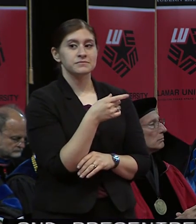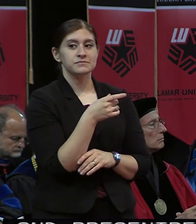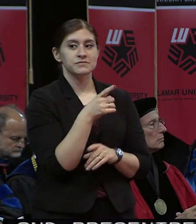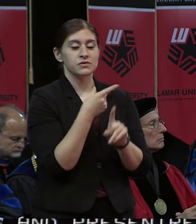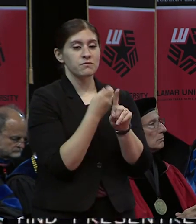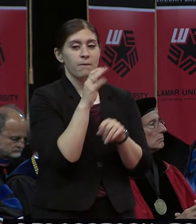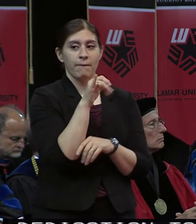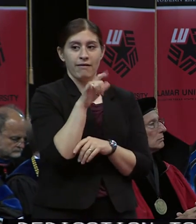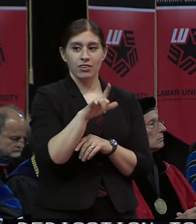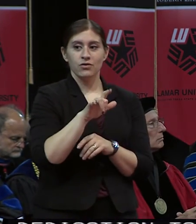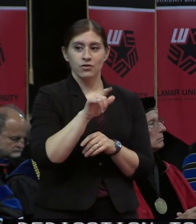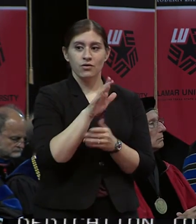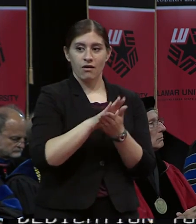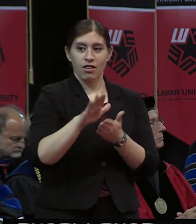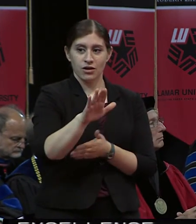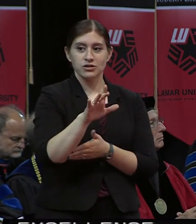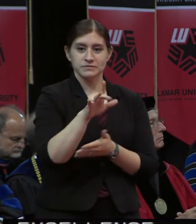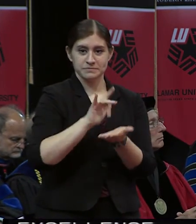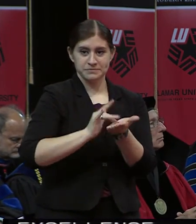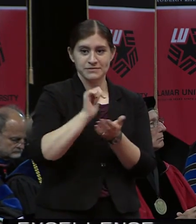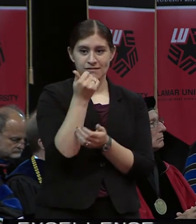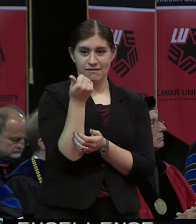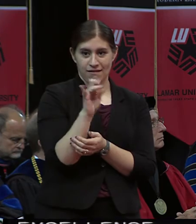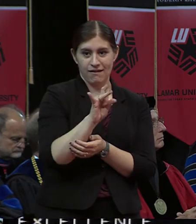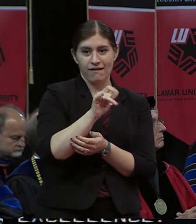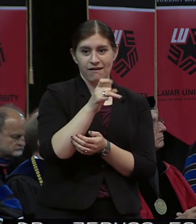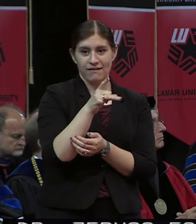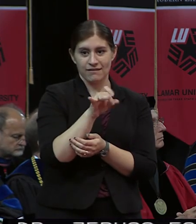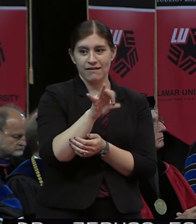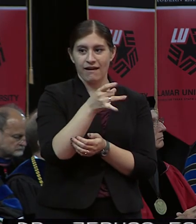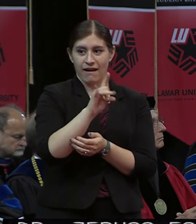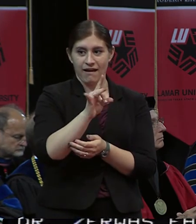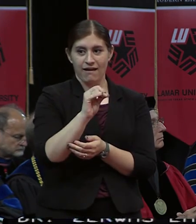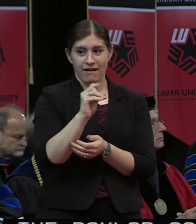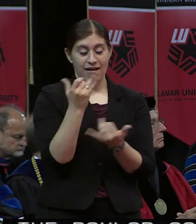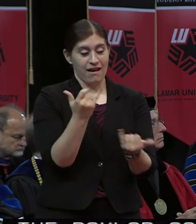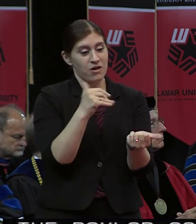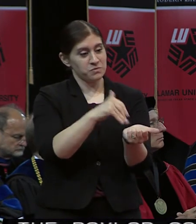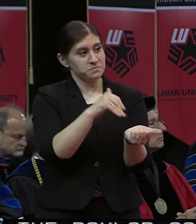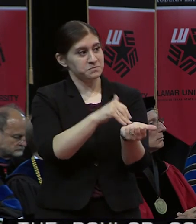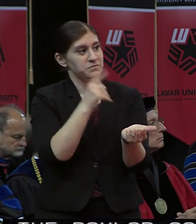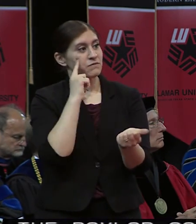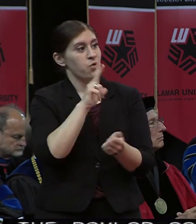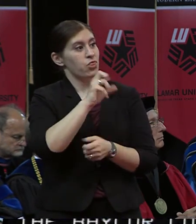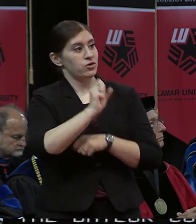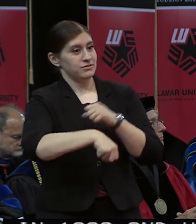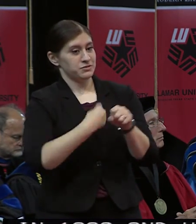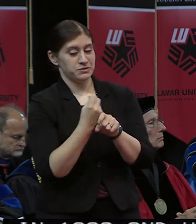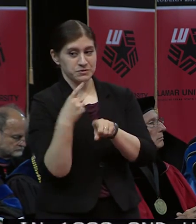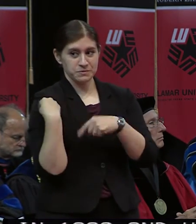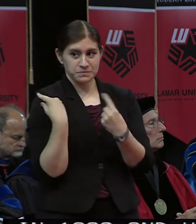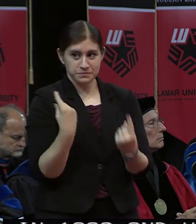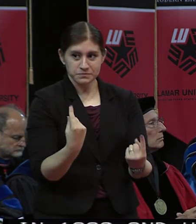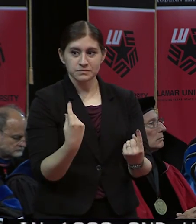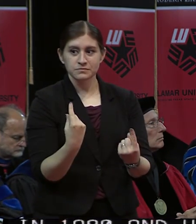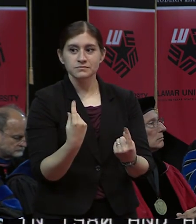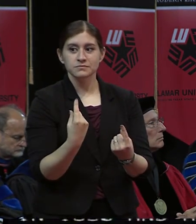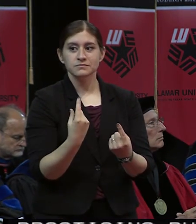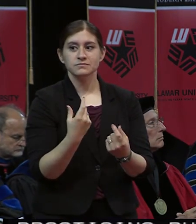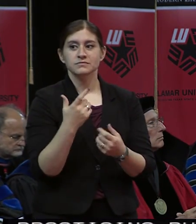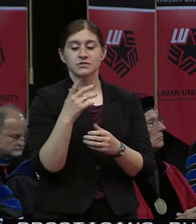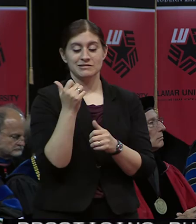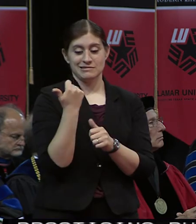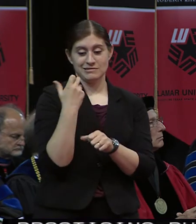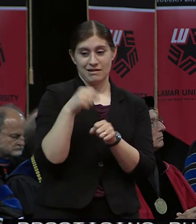Baylor College of Medicine in 1980 and has been practicing physician for the past 30 years. More than a decade